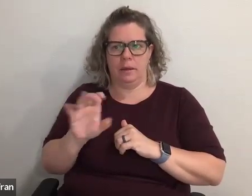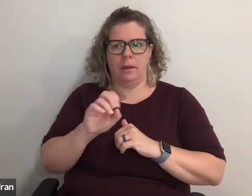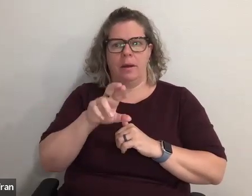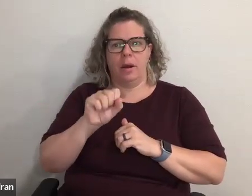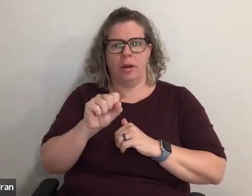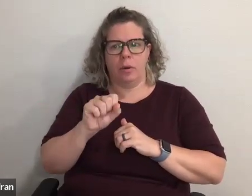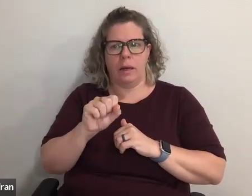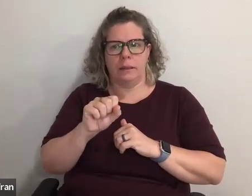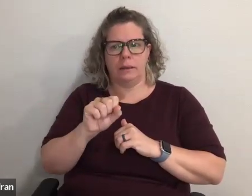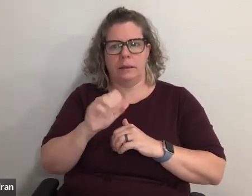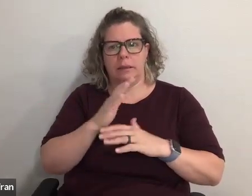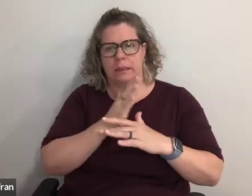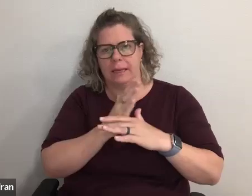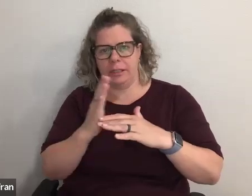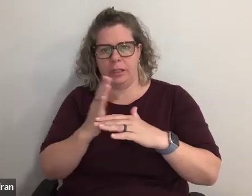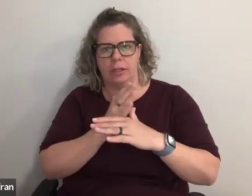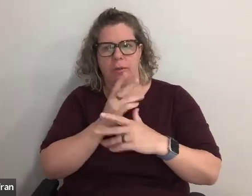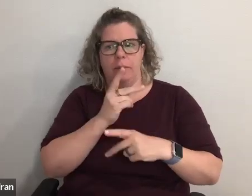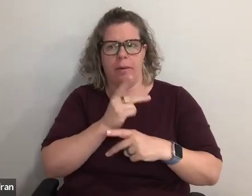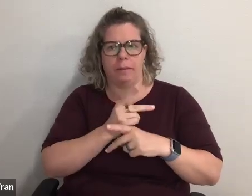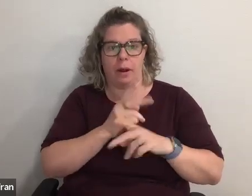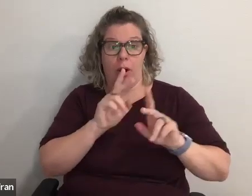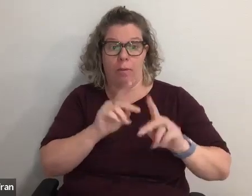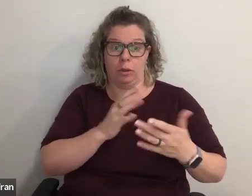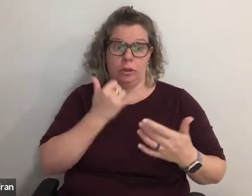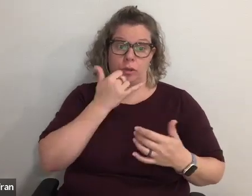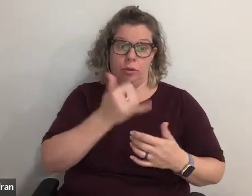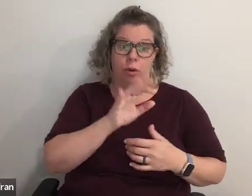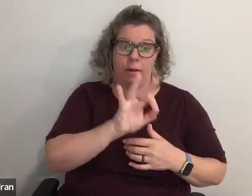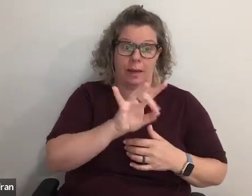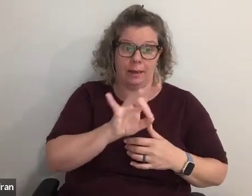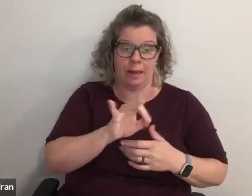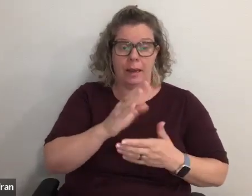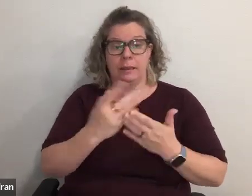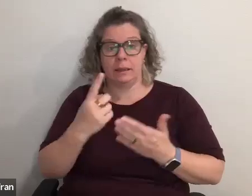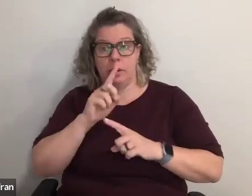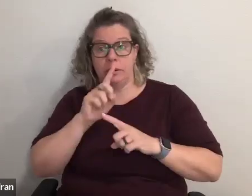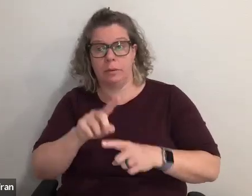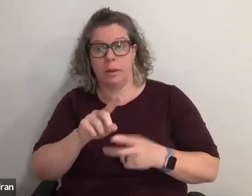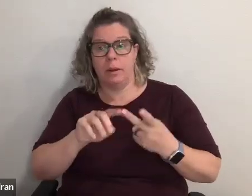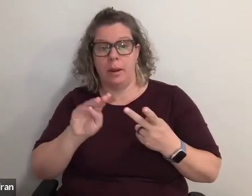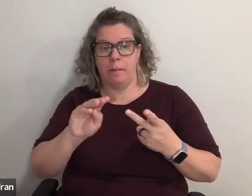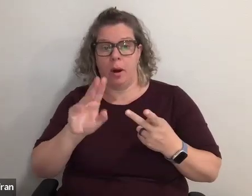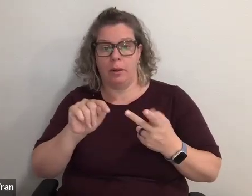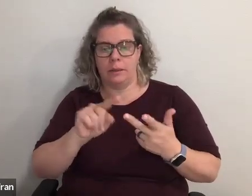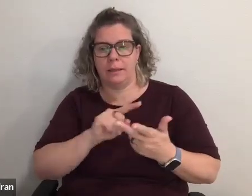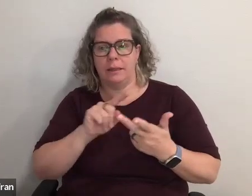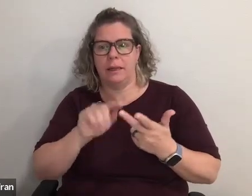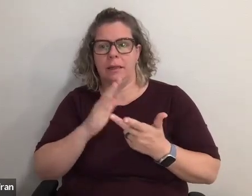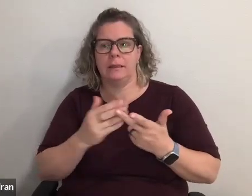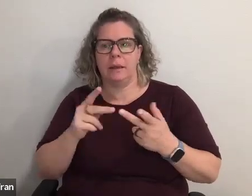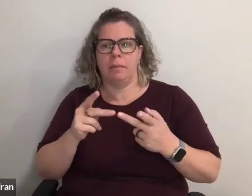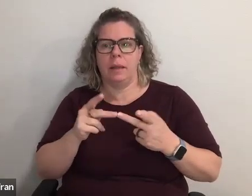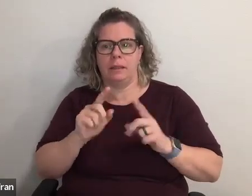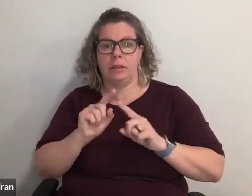the 3-pillar system, which is someone to call, which is 988, someone to respond, mobile response, and then somewhere to go, which are